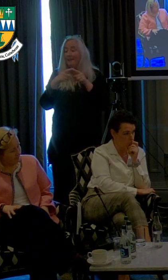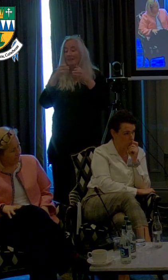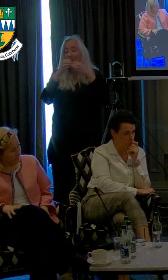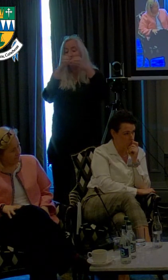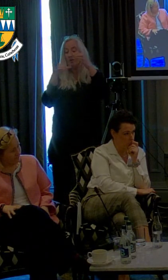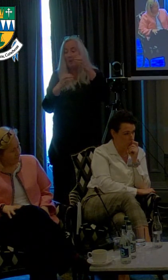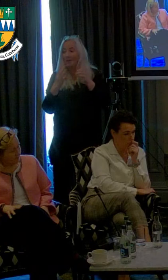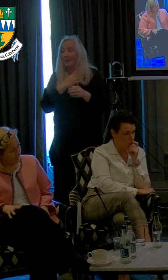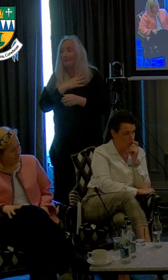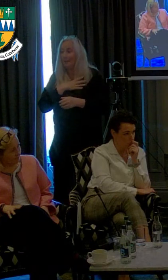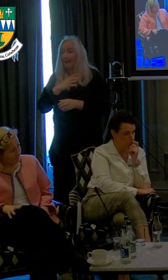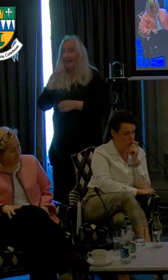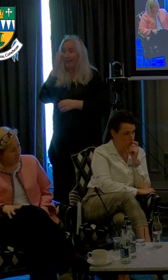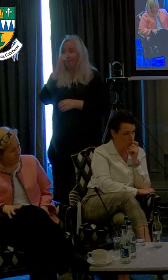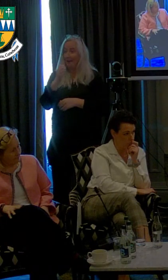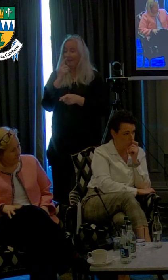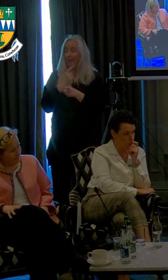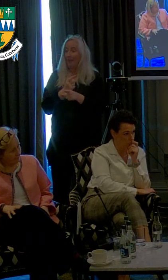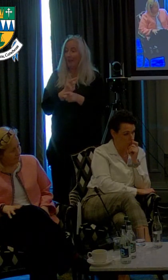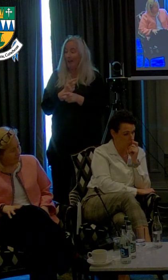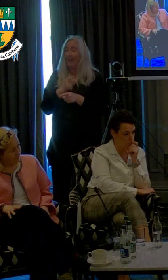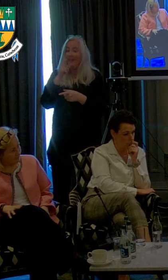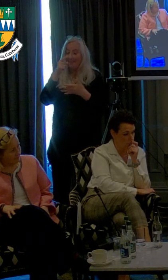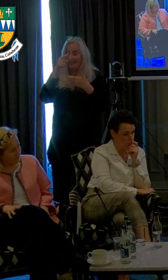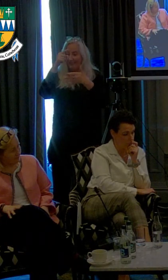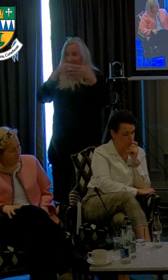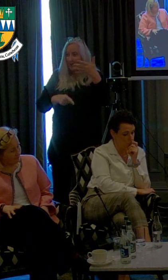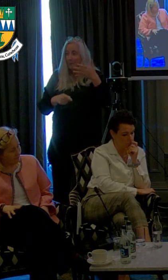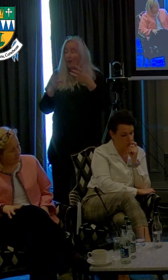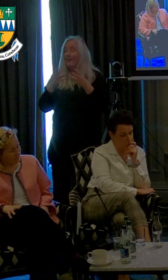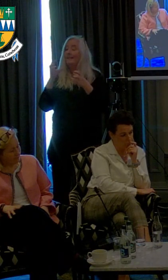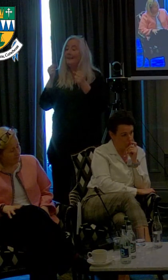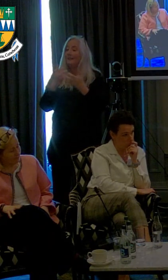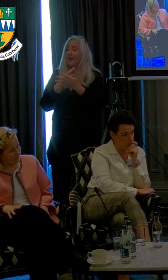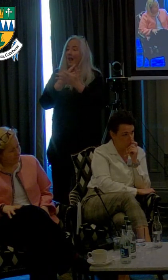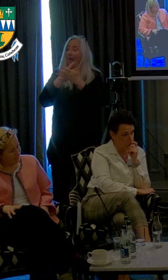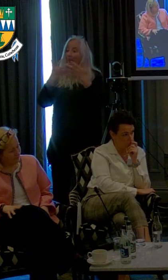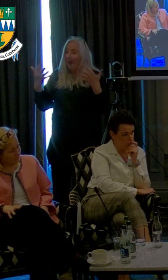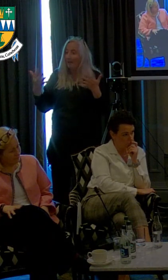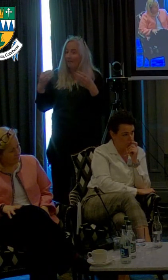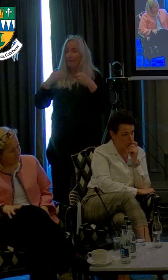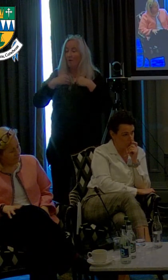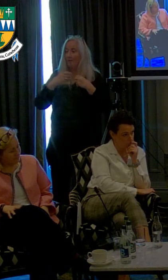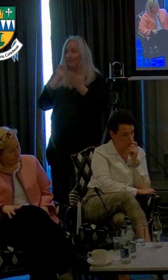you're expected to be there, and that with my volunteer work, it just takes a lot of juggling.